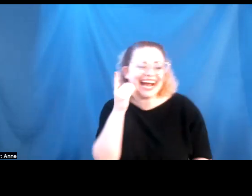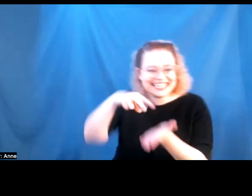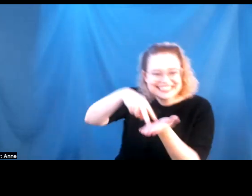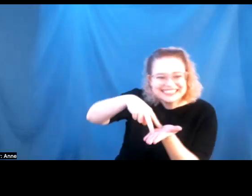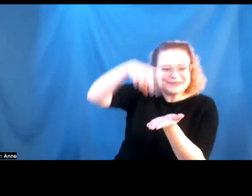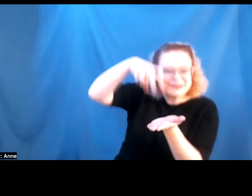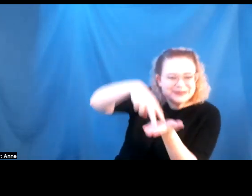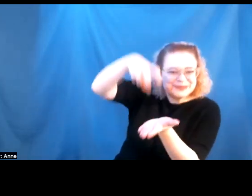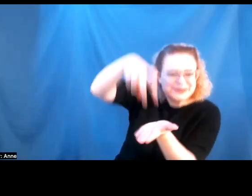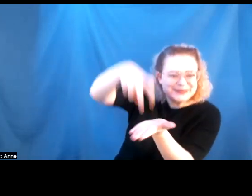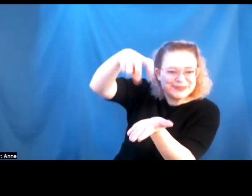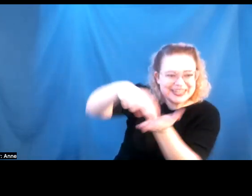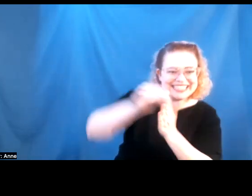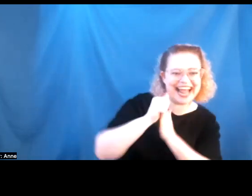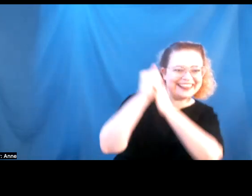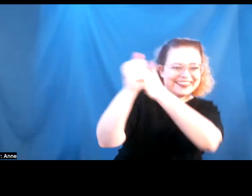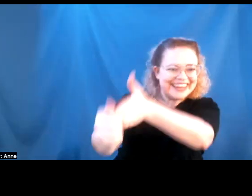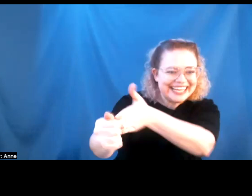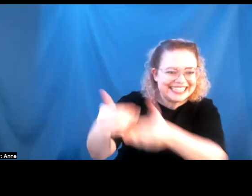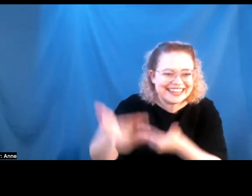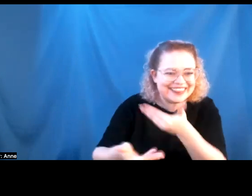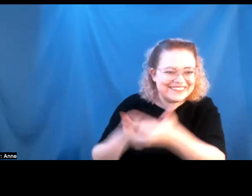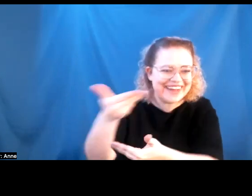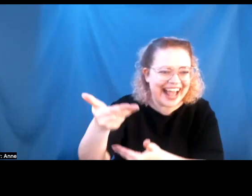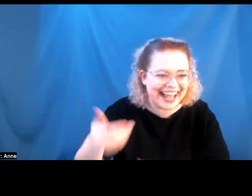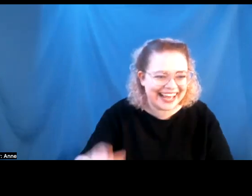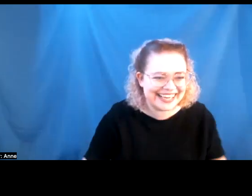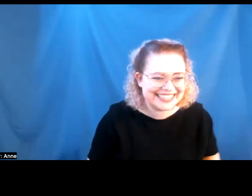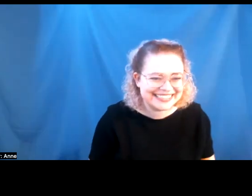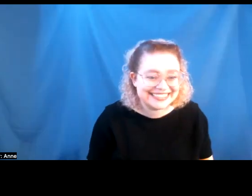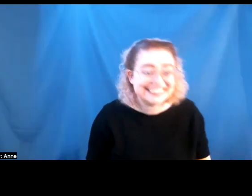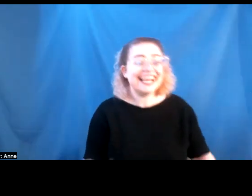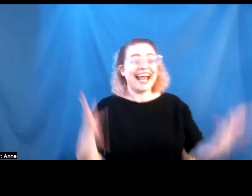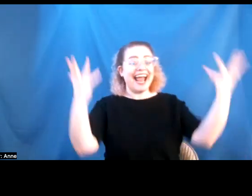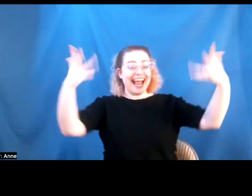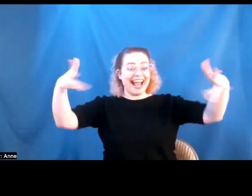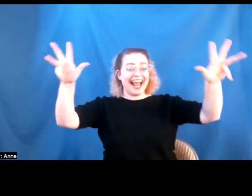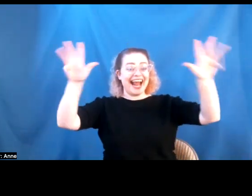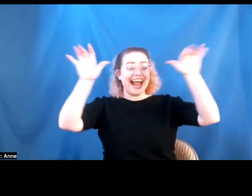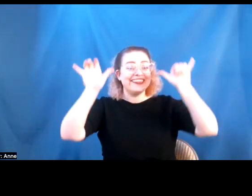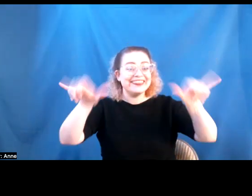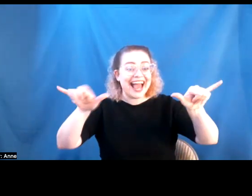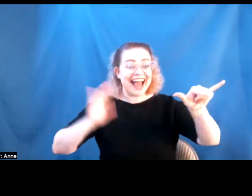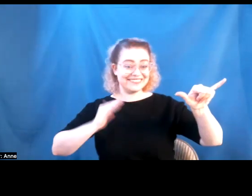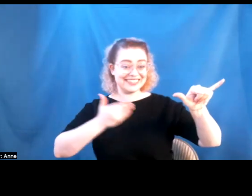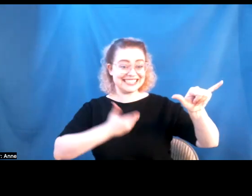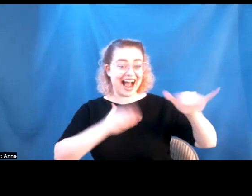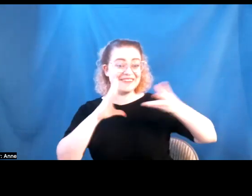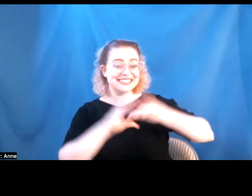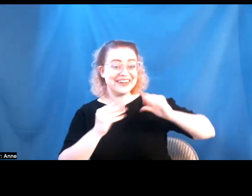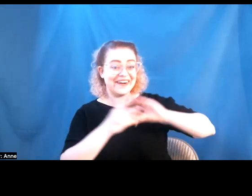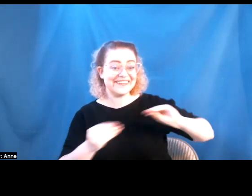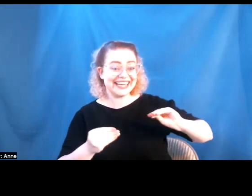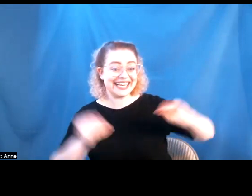the way. There they go. And that was our story. Hooray! Ladies